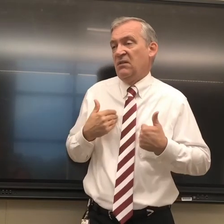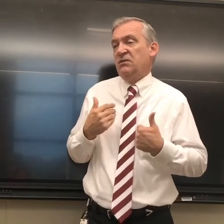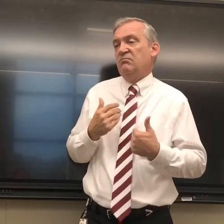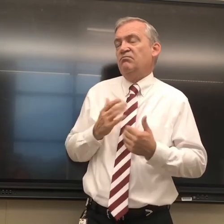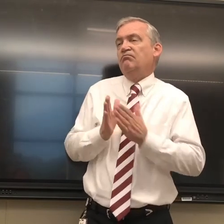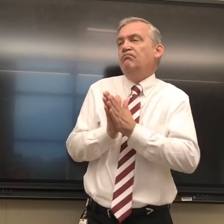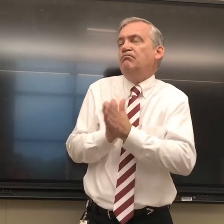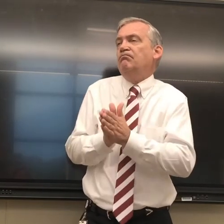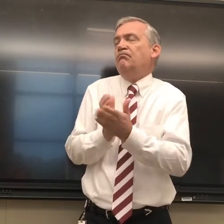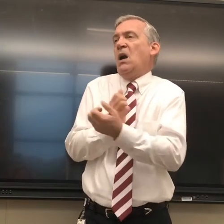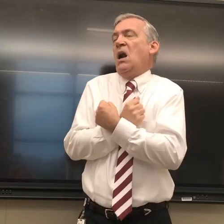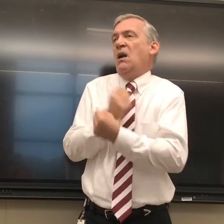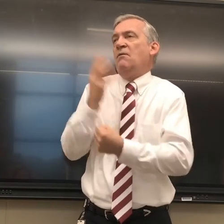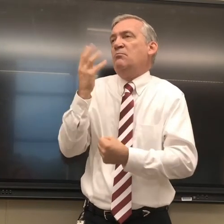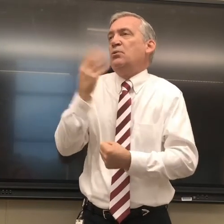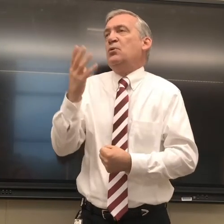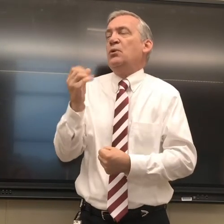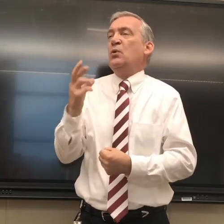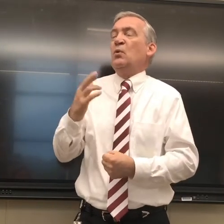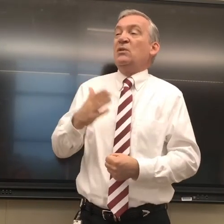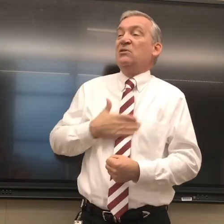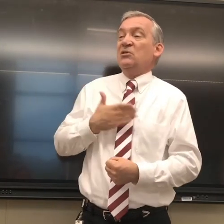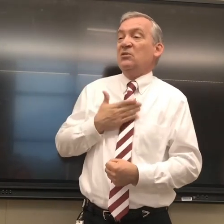that had not been squeezed out by life,